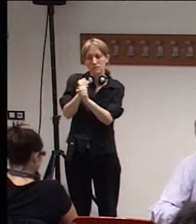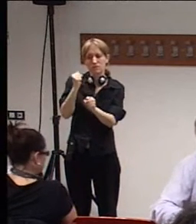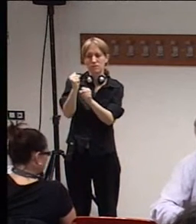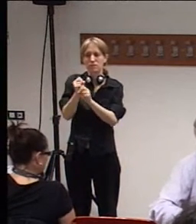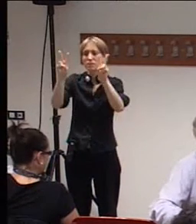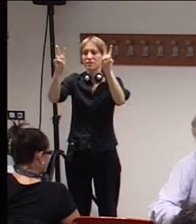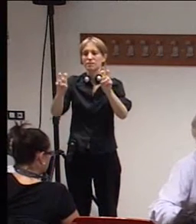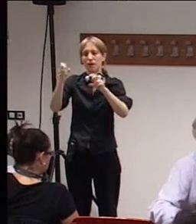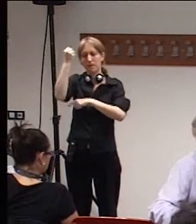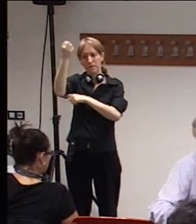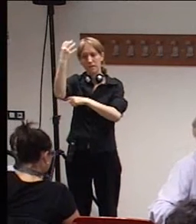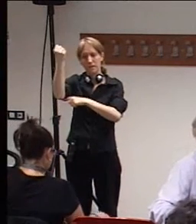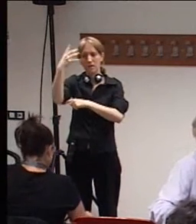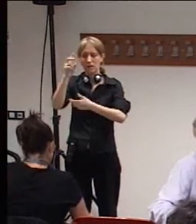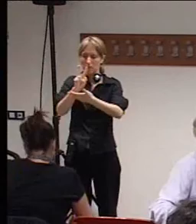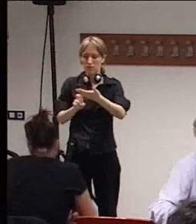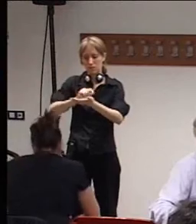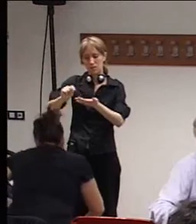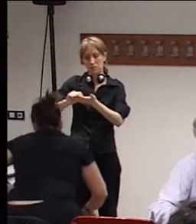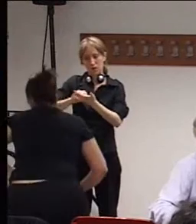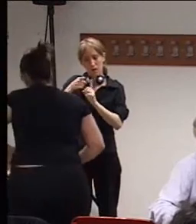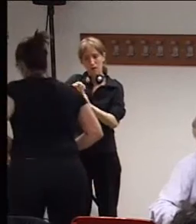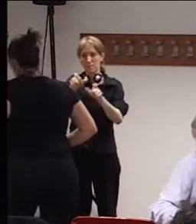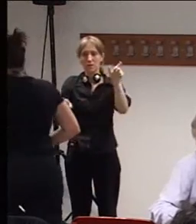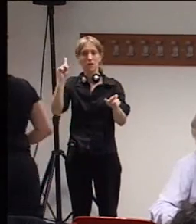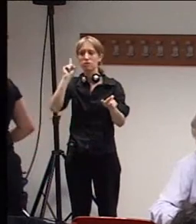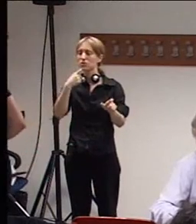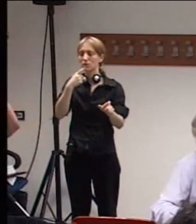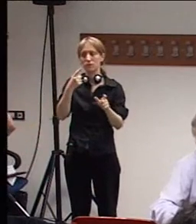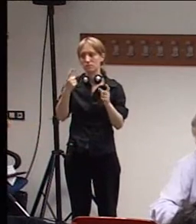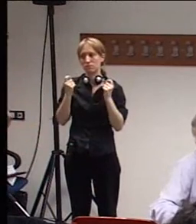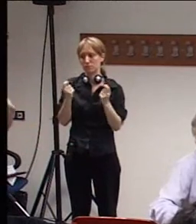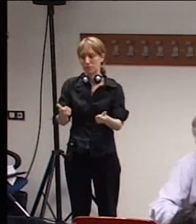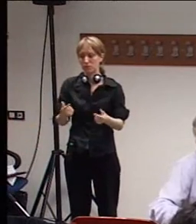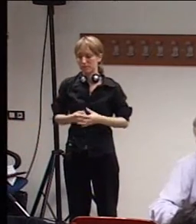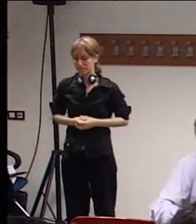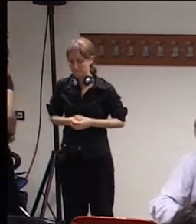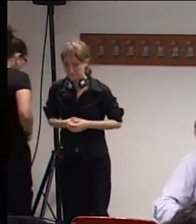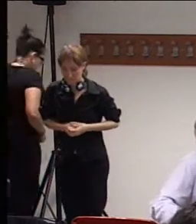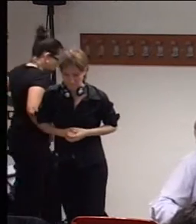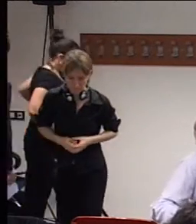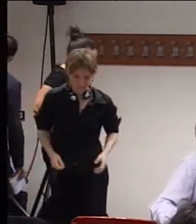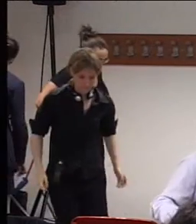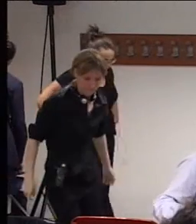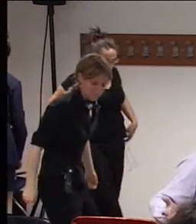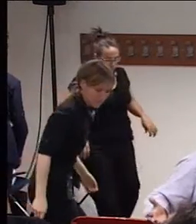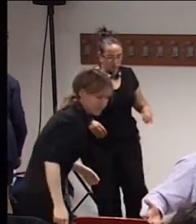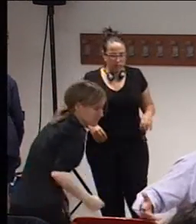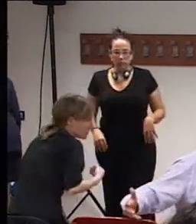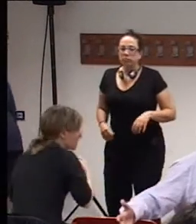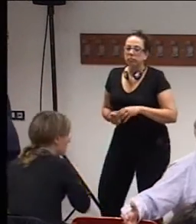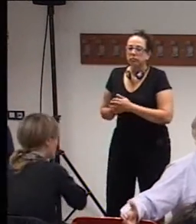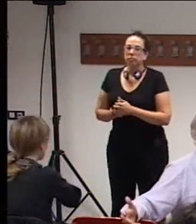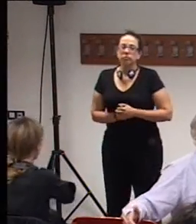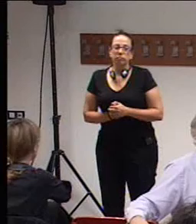not a lot has been done with regard to learning of writing and reading by deaf